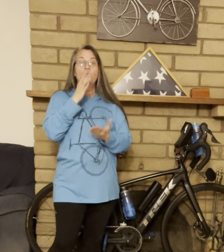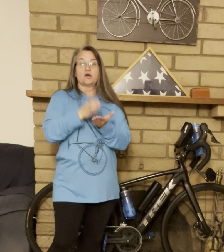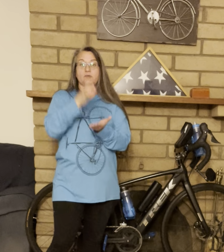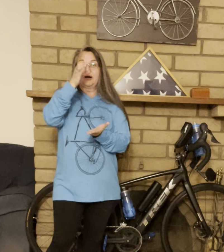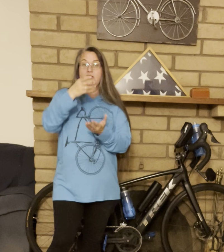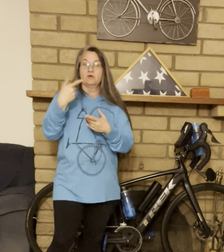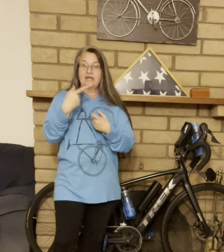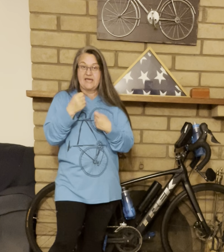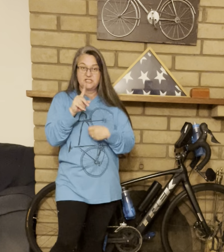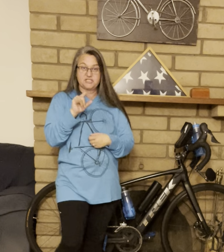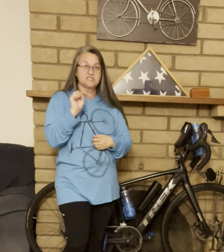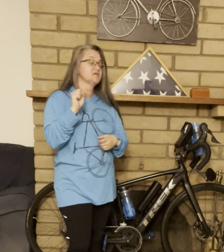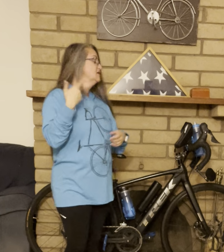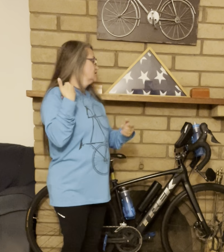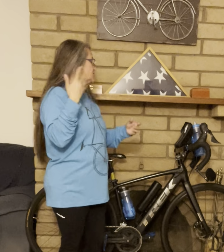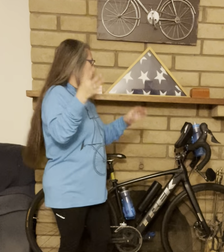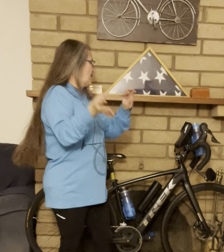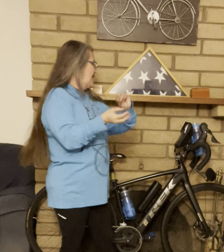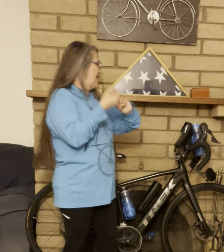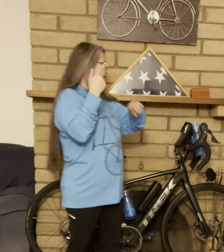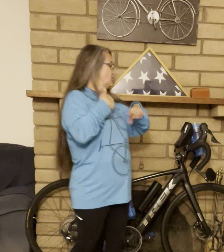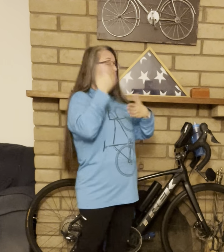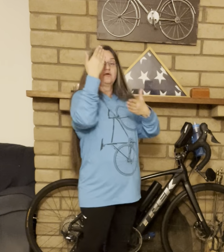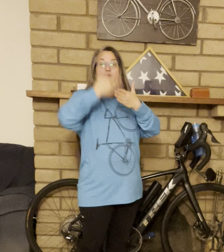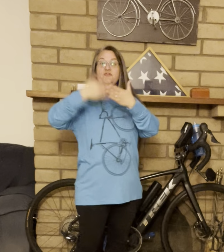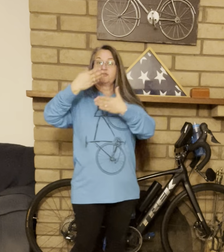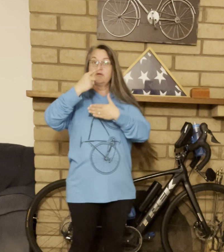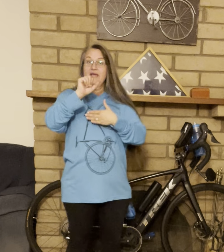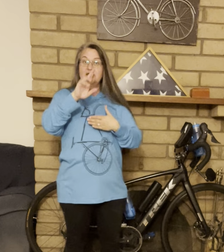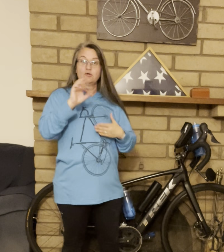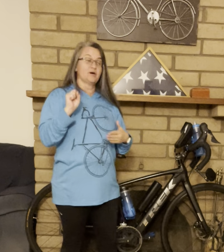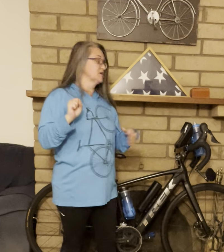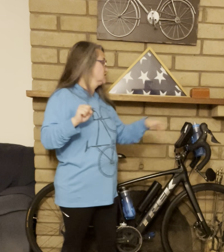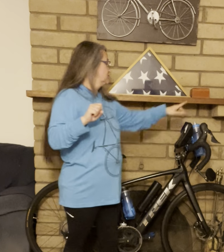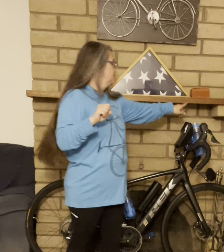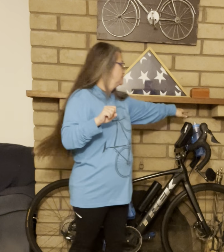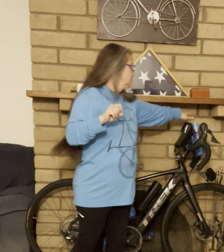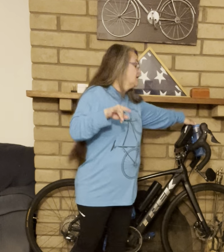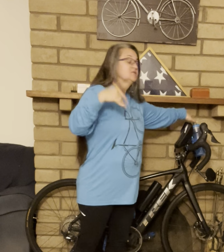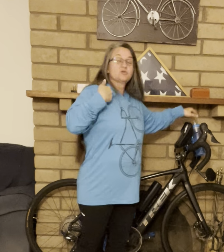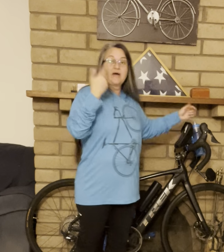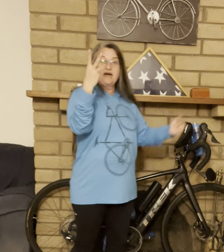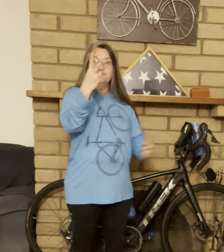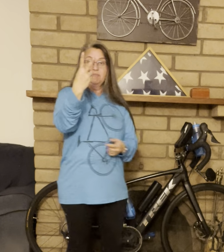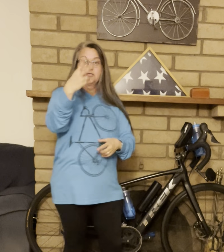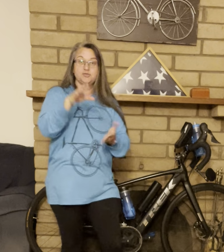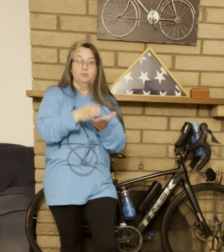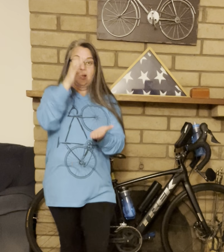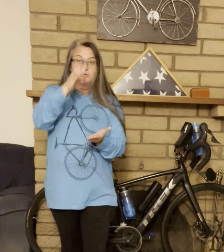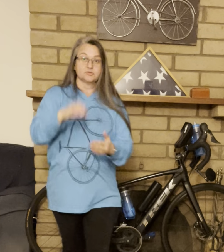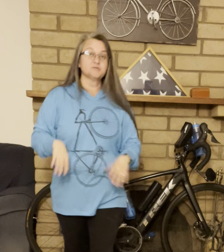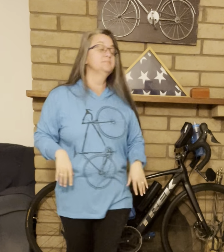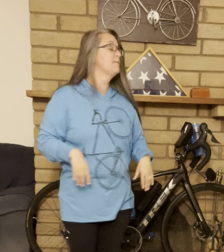water bottle cages. So I added one on the front of my handlebars. So I have my 2 bottles.